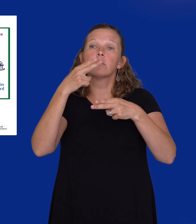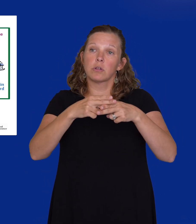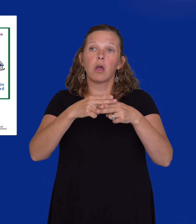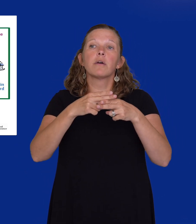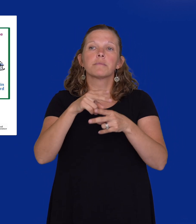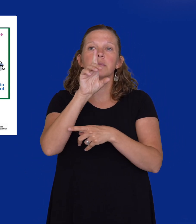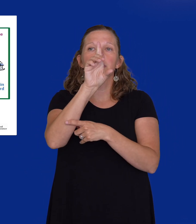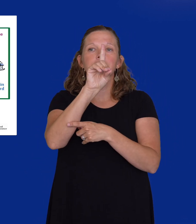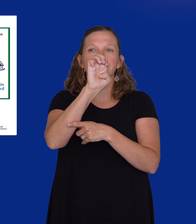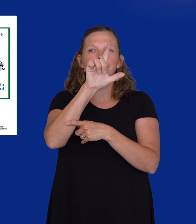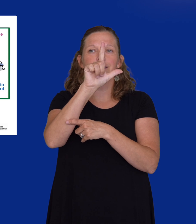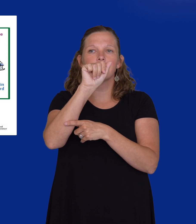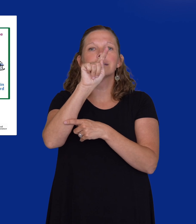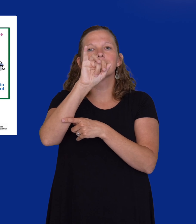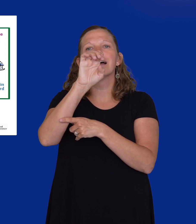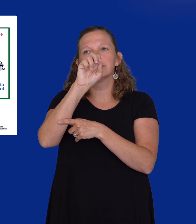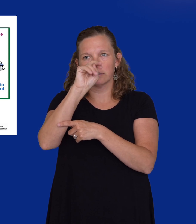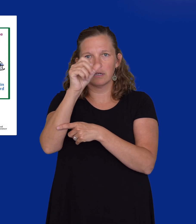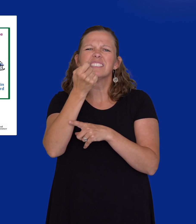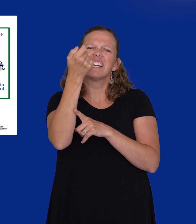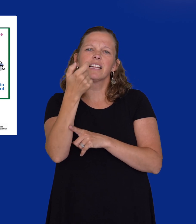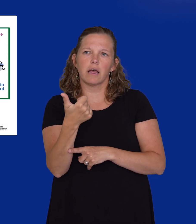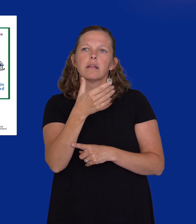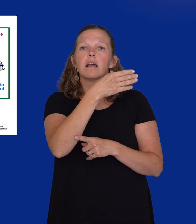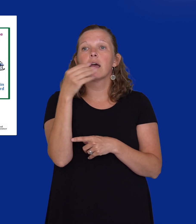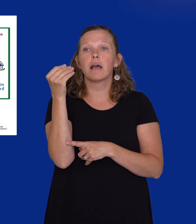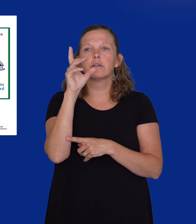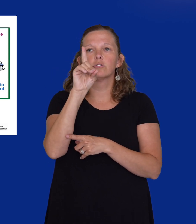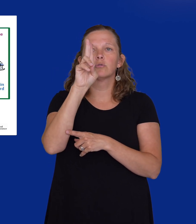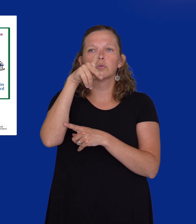as deletions and duplications.